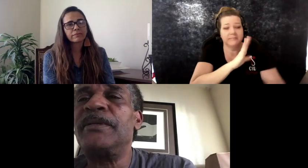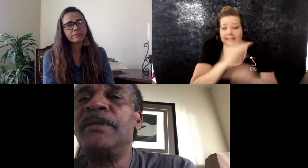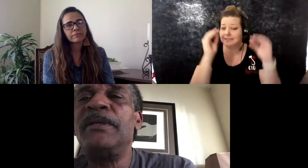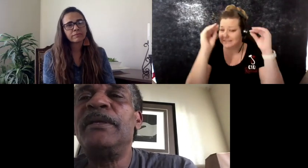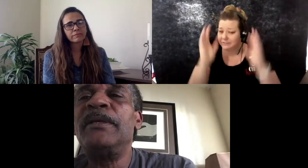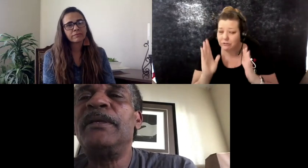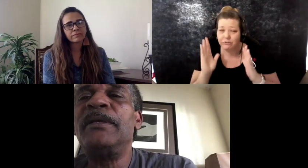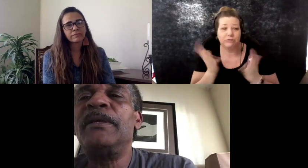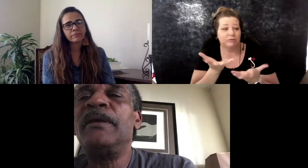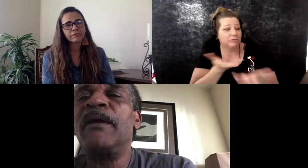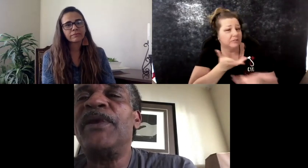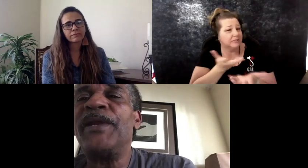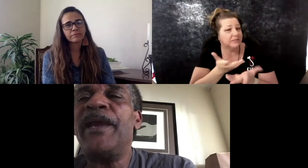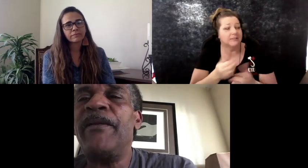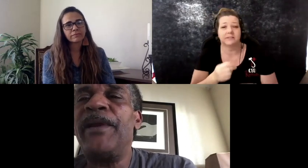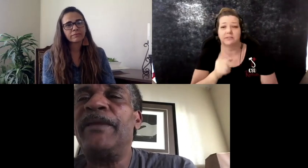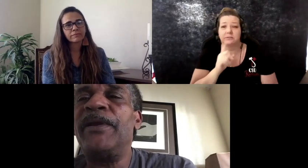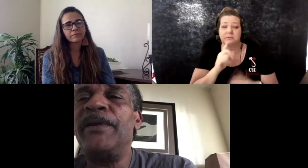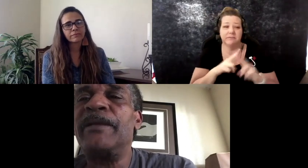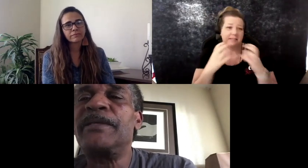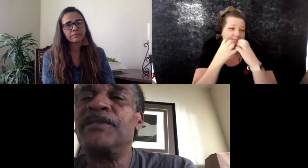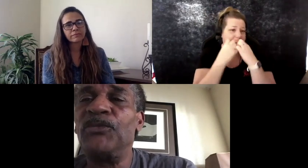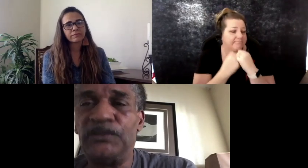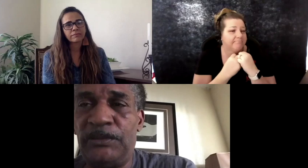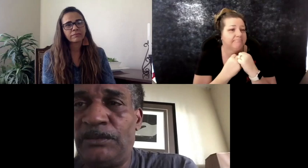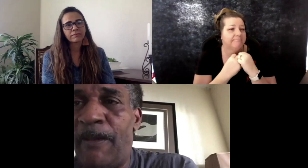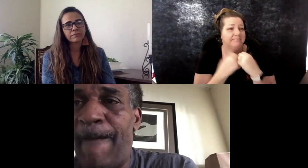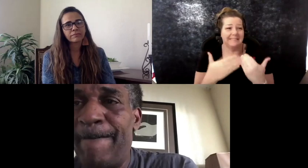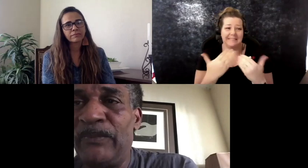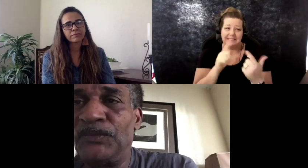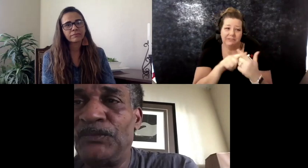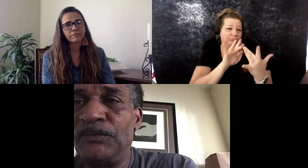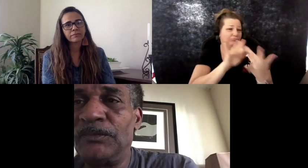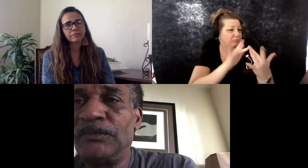teachers are very caring and very accessible.